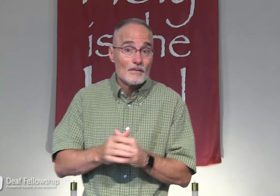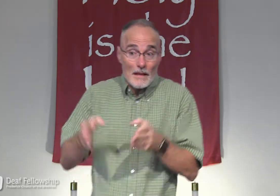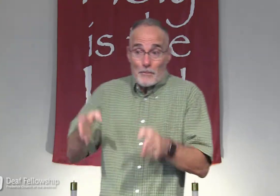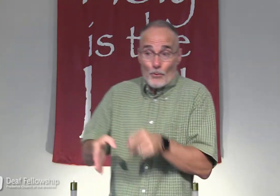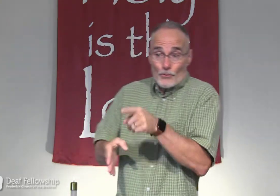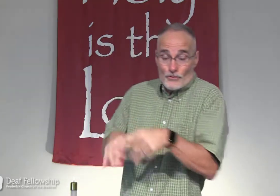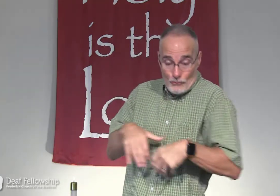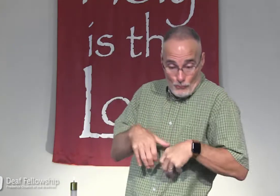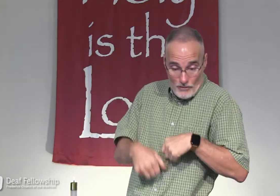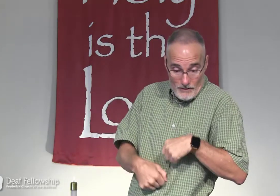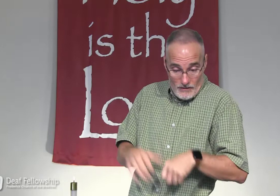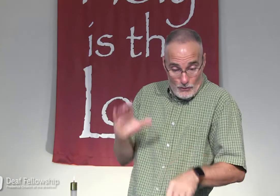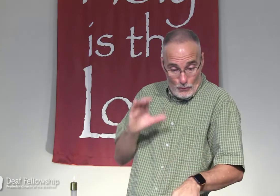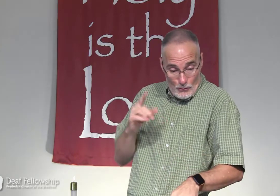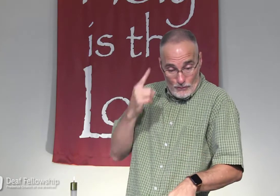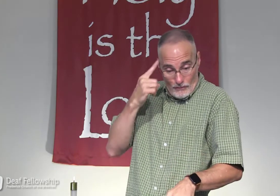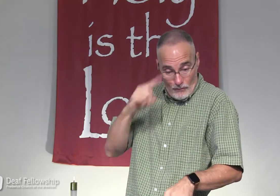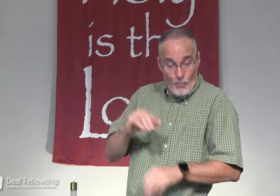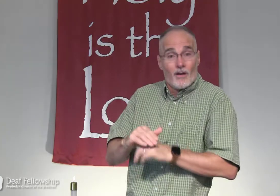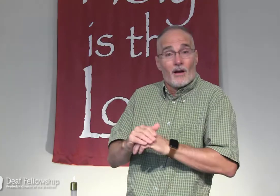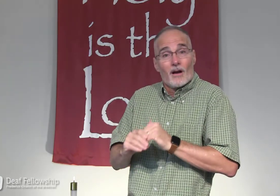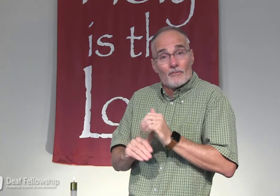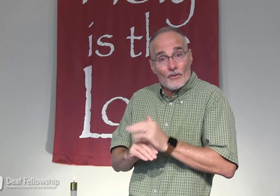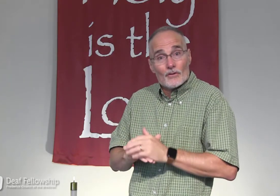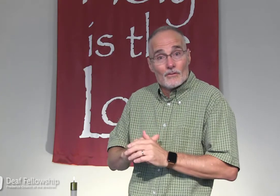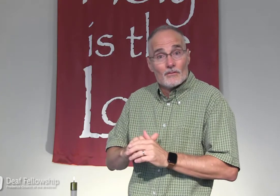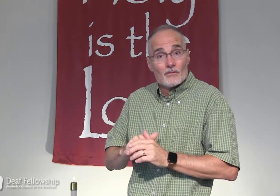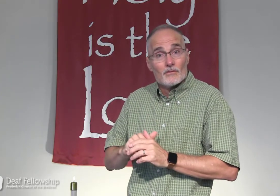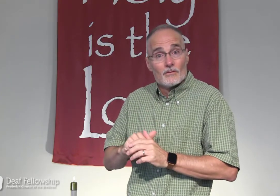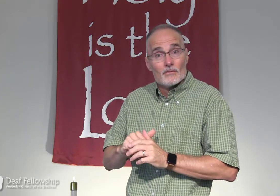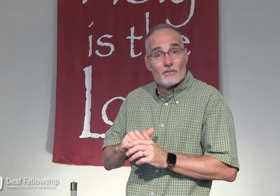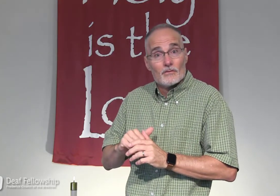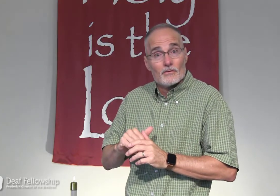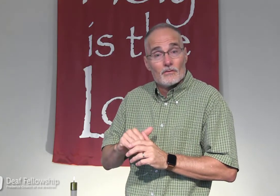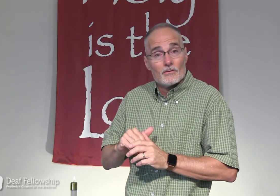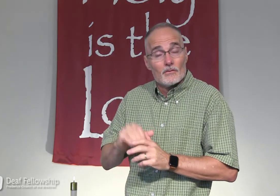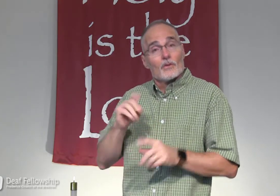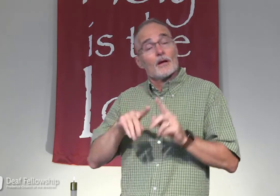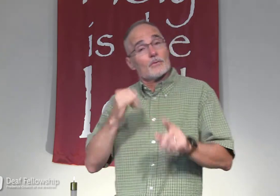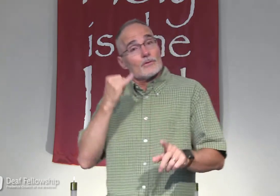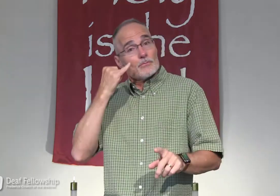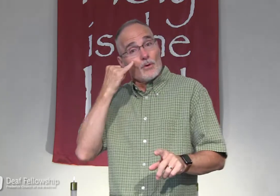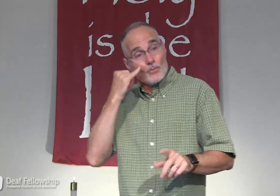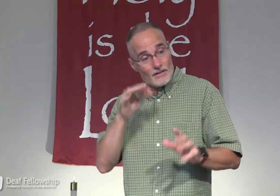is terrible. The person who is grieving seeks comfort.